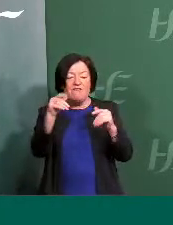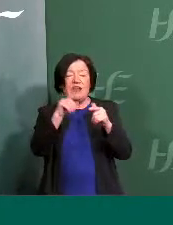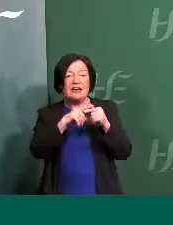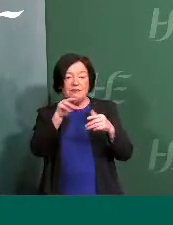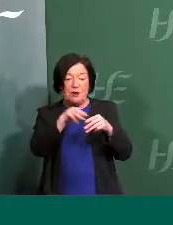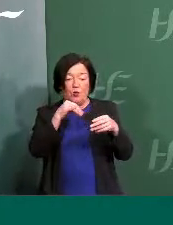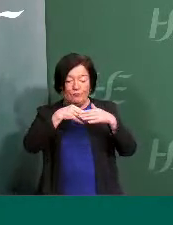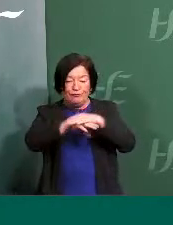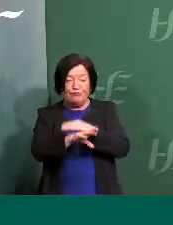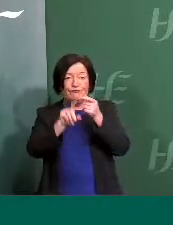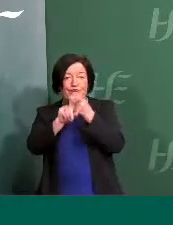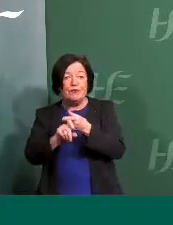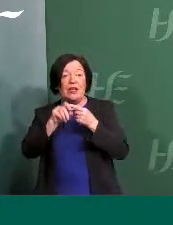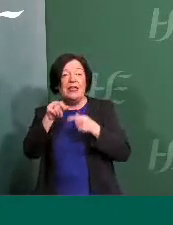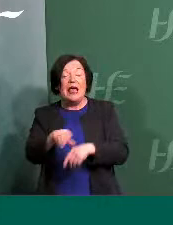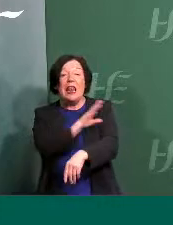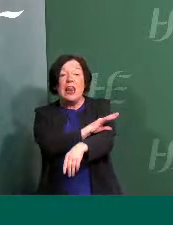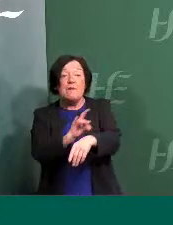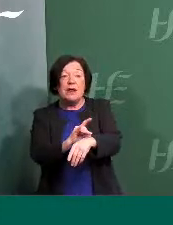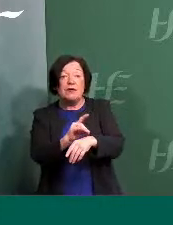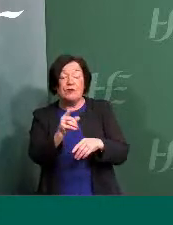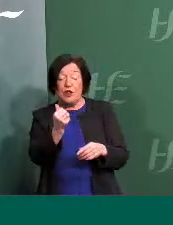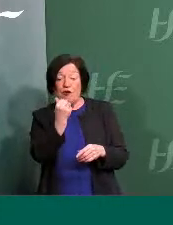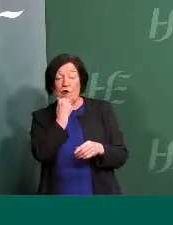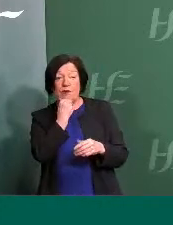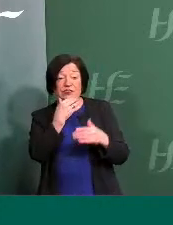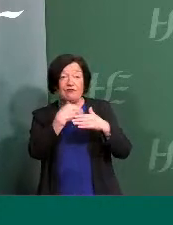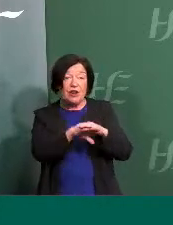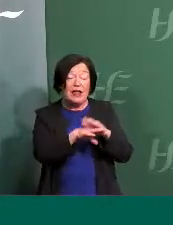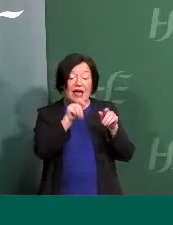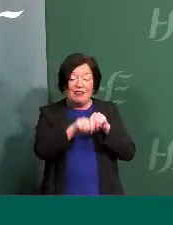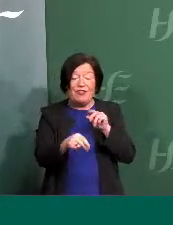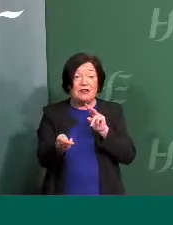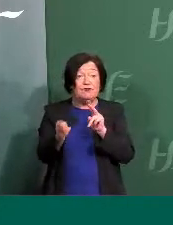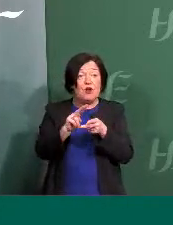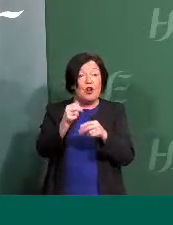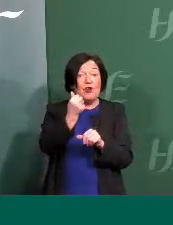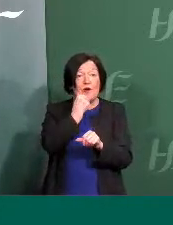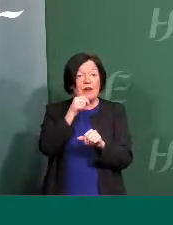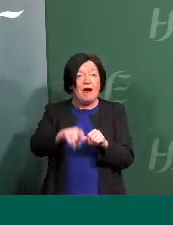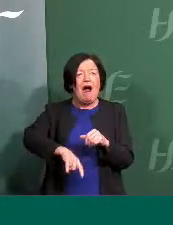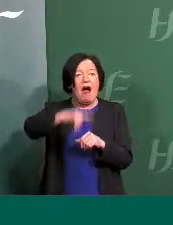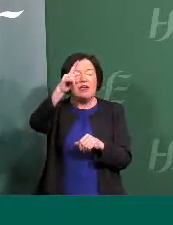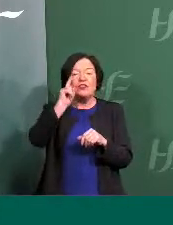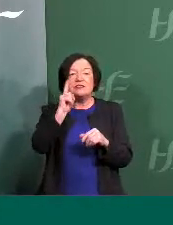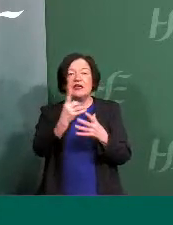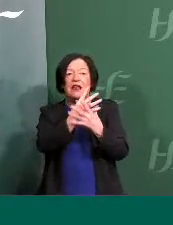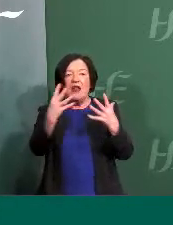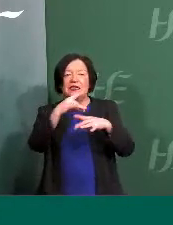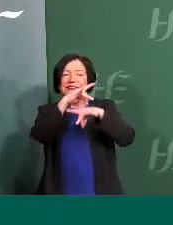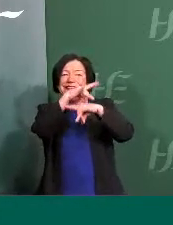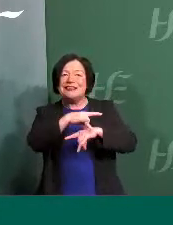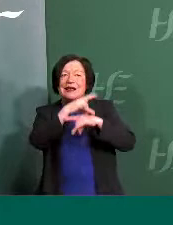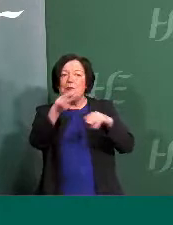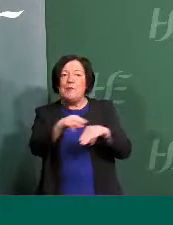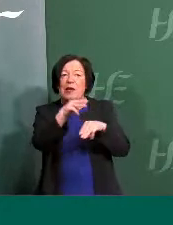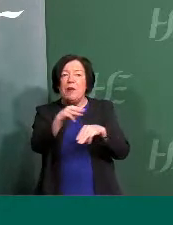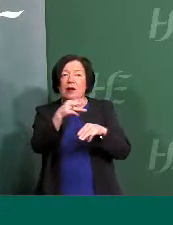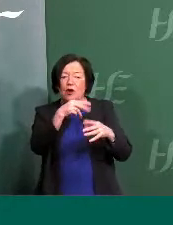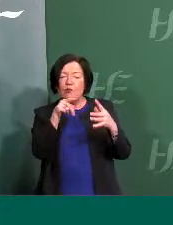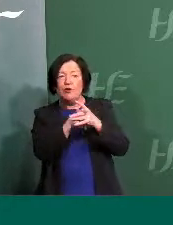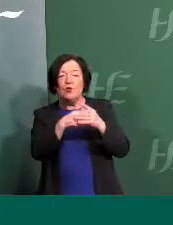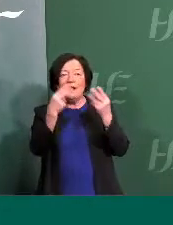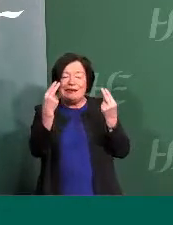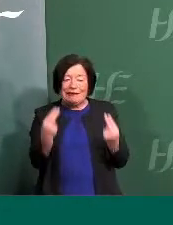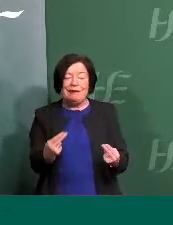see in Limerick is that the level, so I suppose the rate of admission and the conversion rate is very high. They are seeing a lot of very sick people coming through who